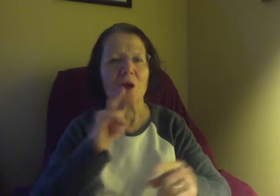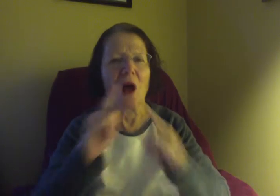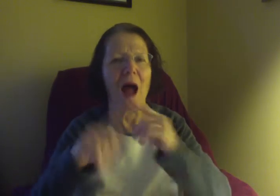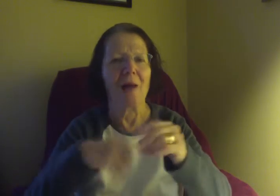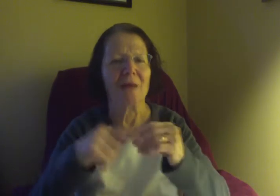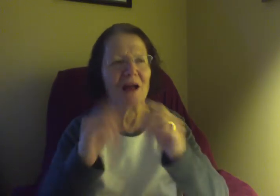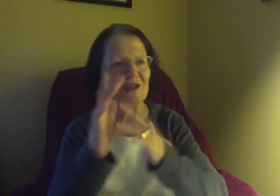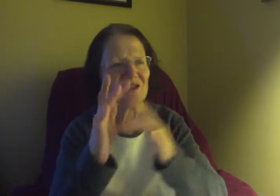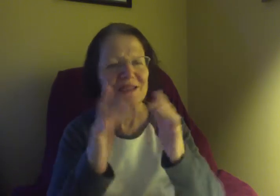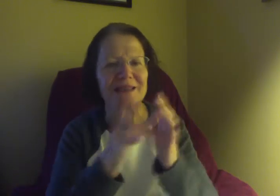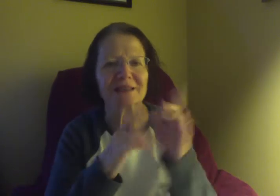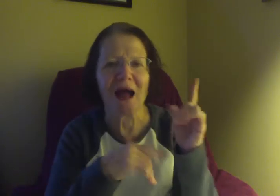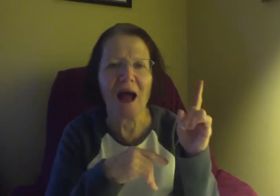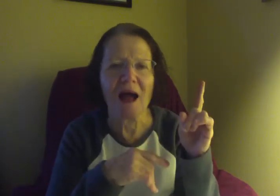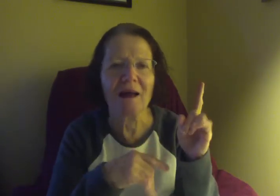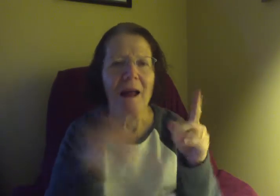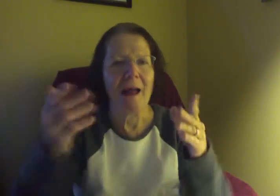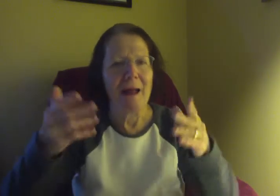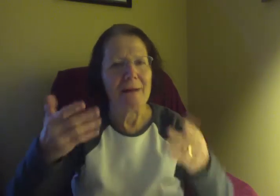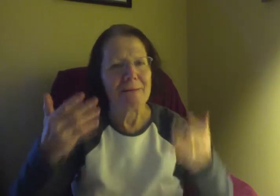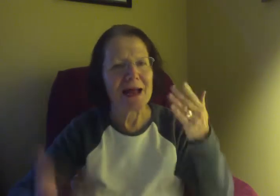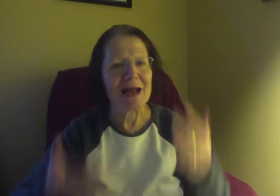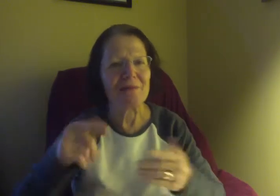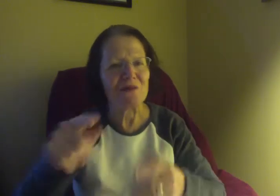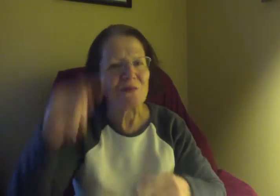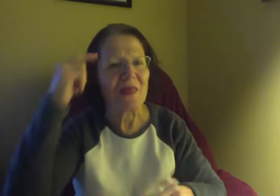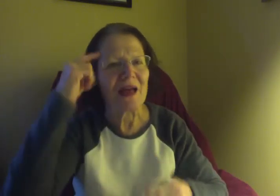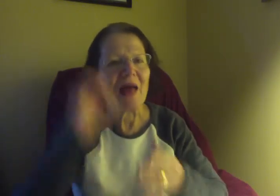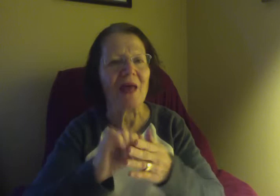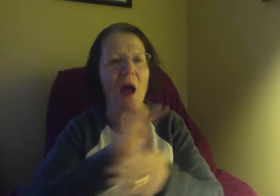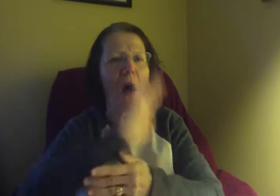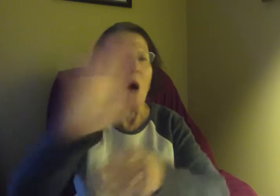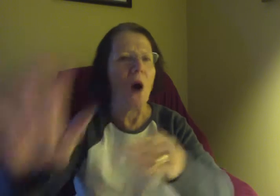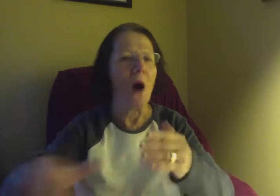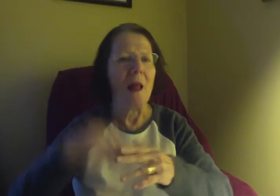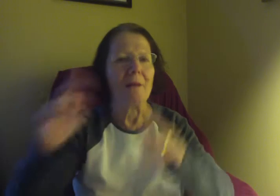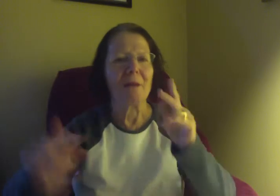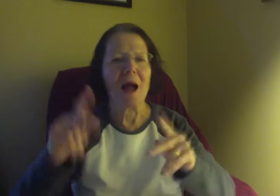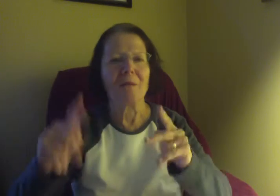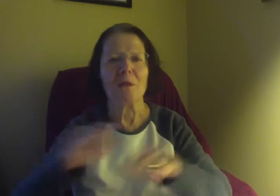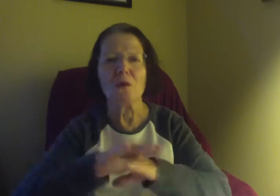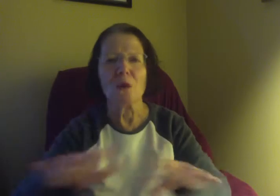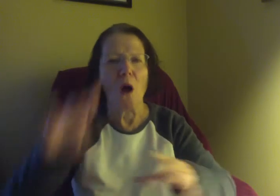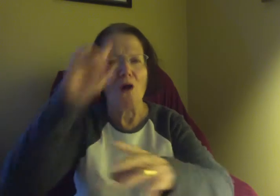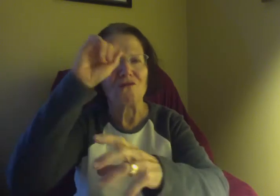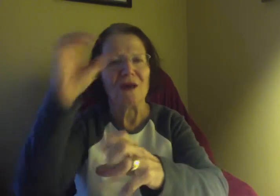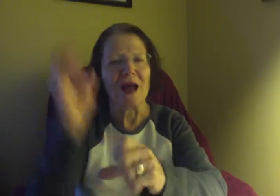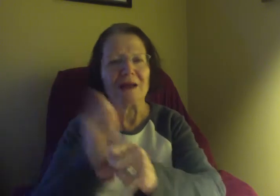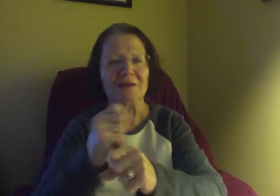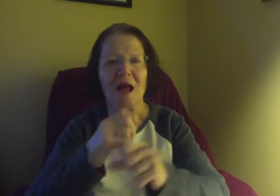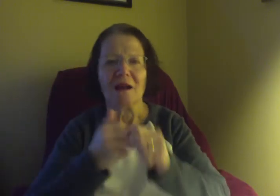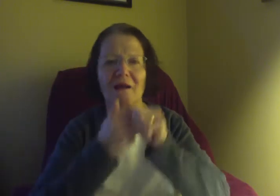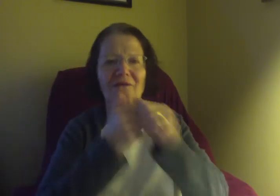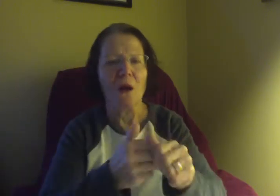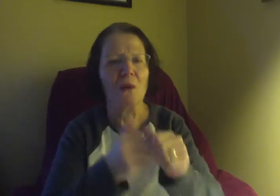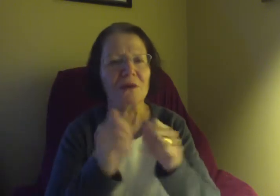not a good guy. They have to sit down and have to go home